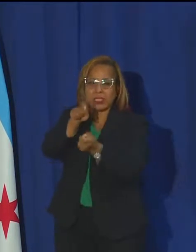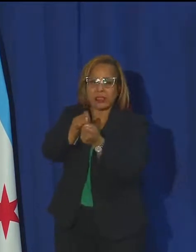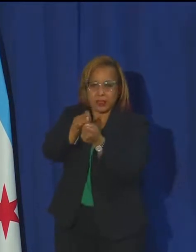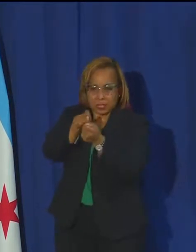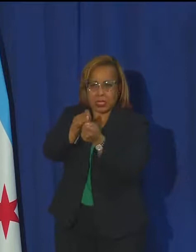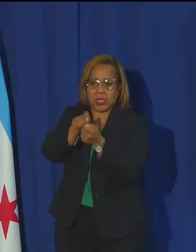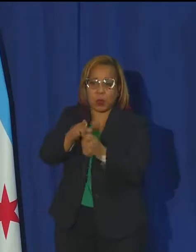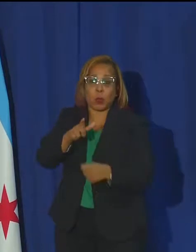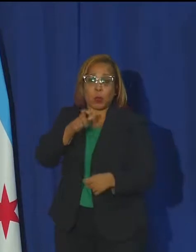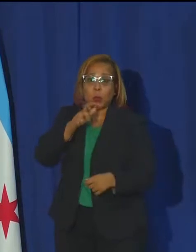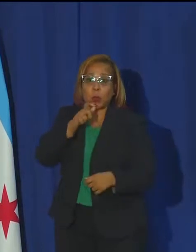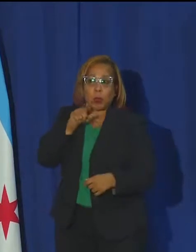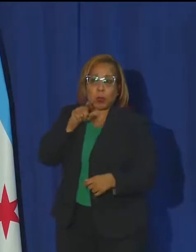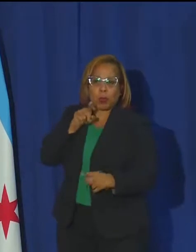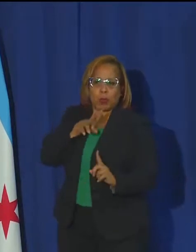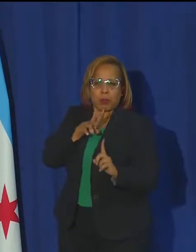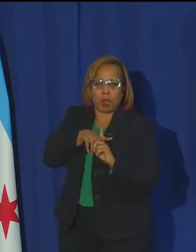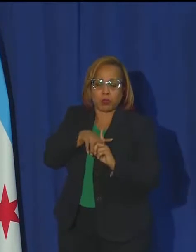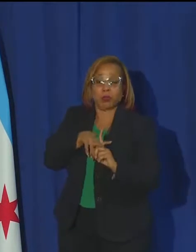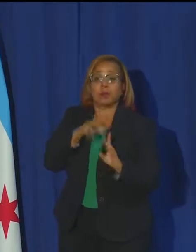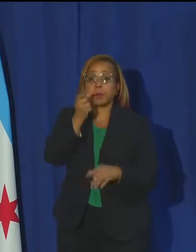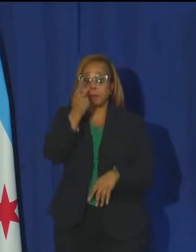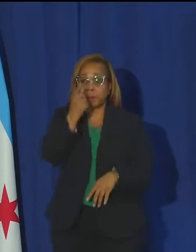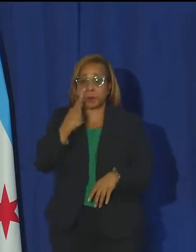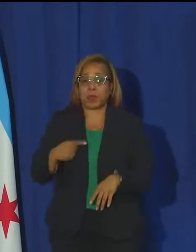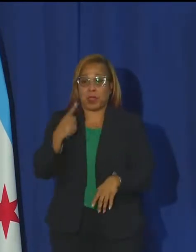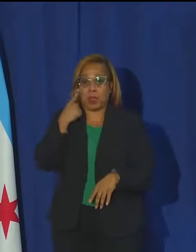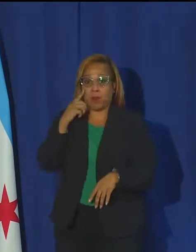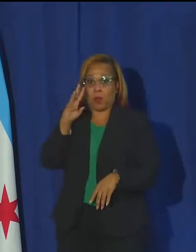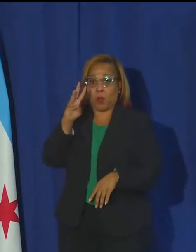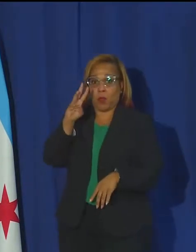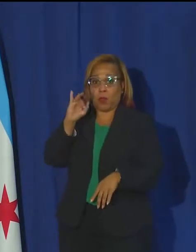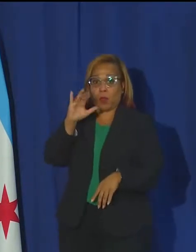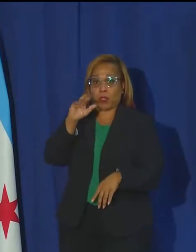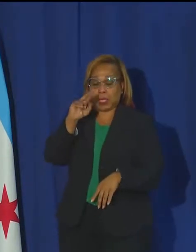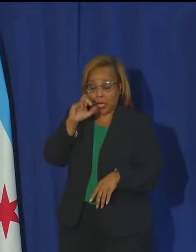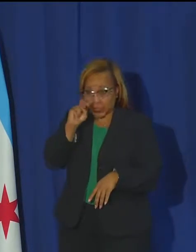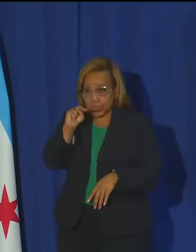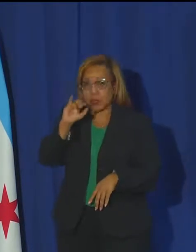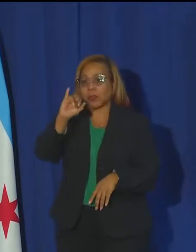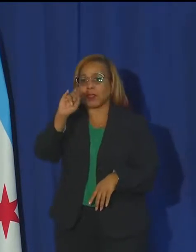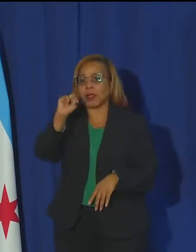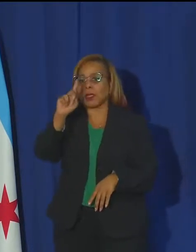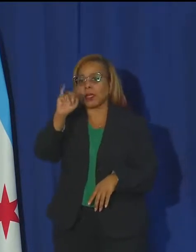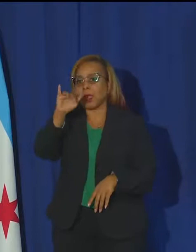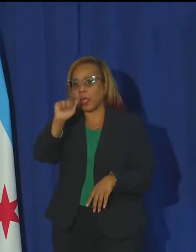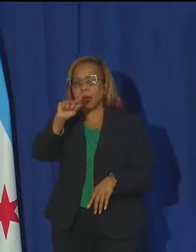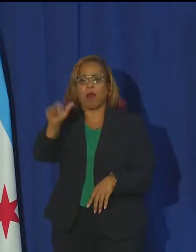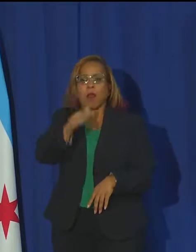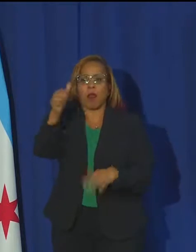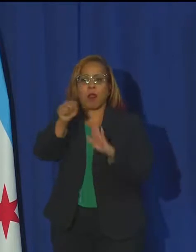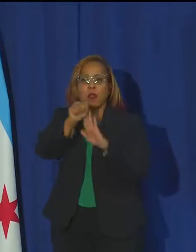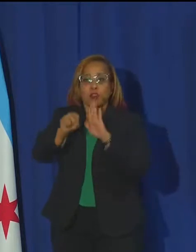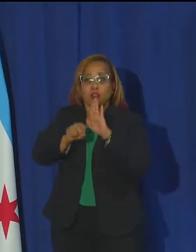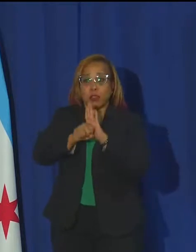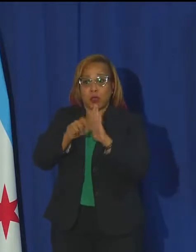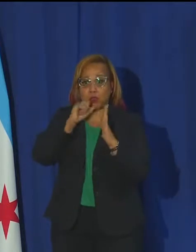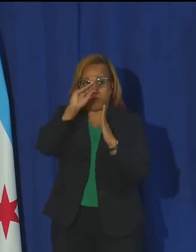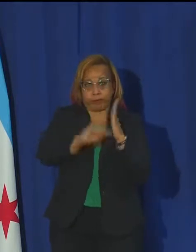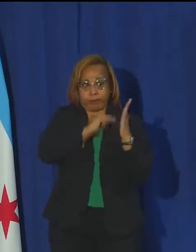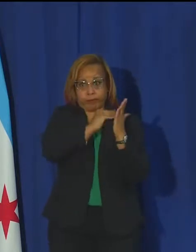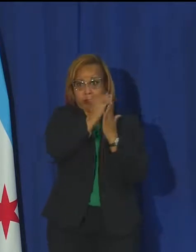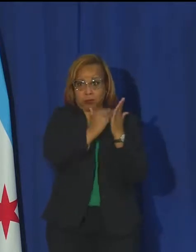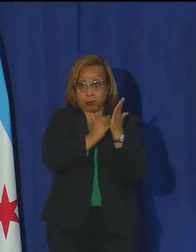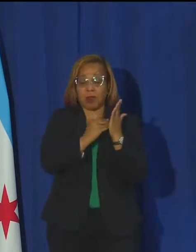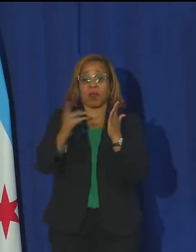specifically who it applies to. So for Wisconsin and Indiana and all of the other states under the travel order,